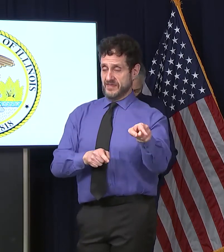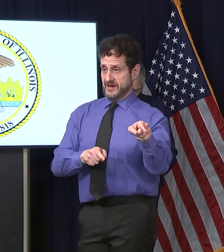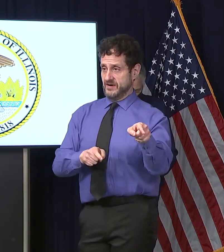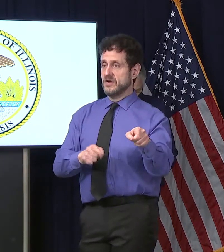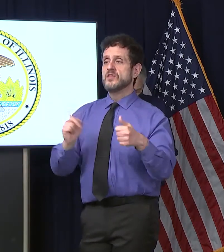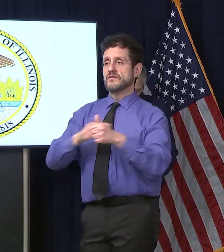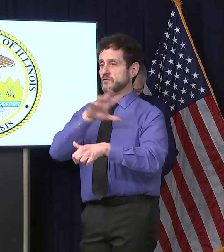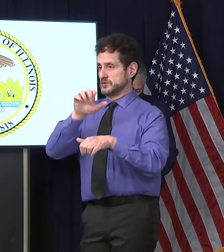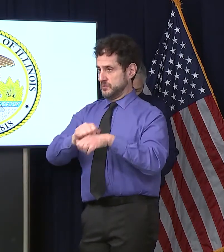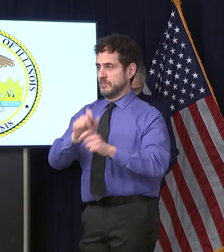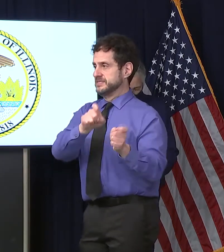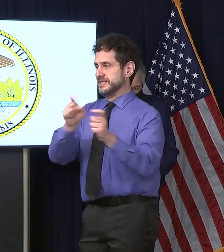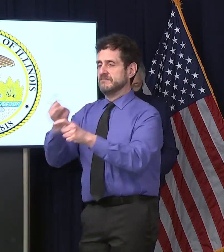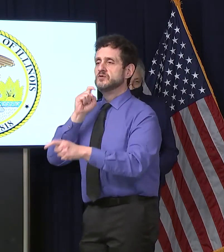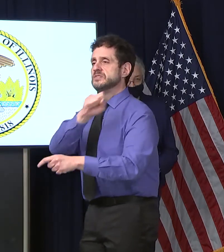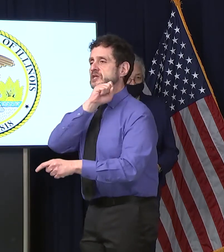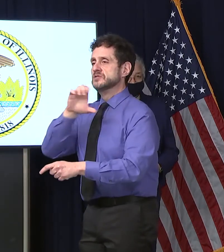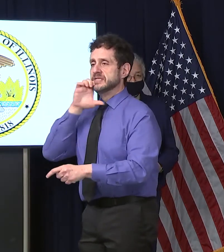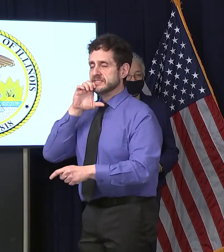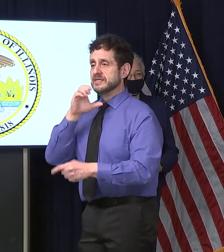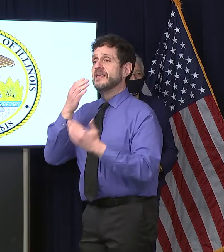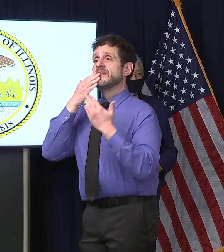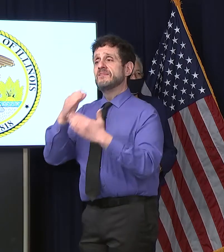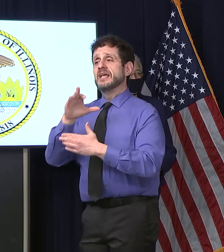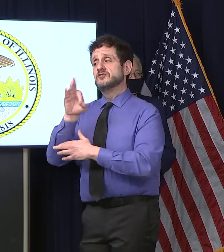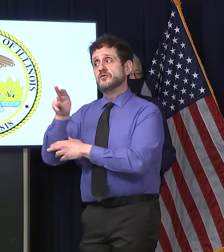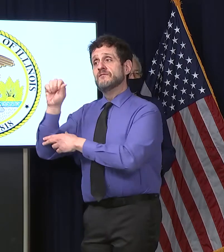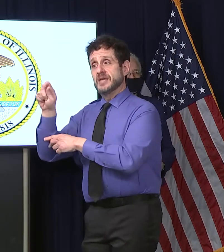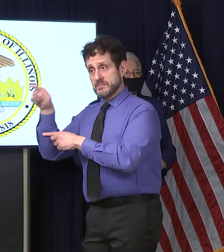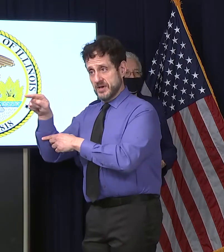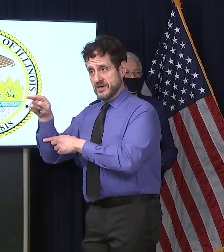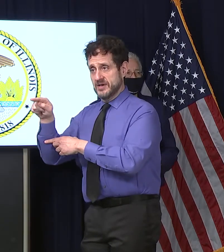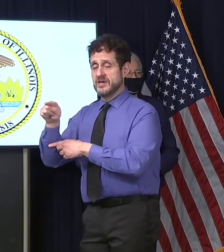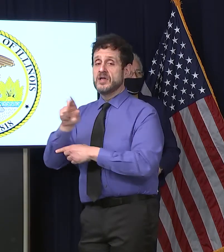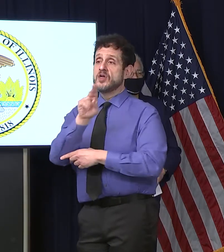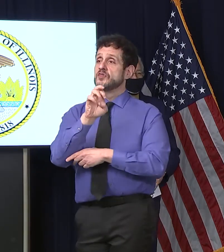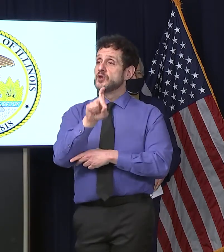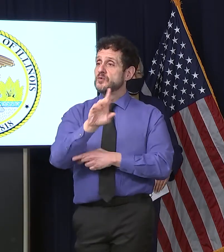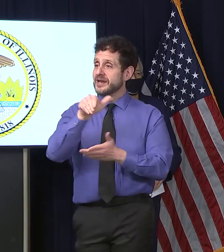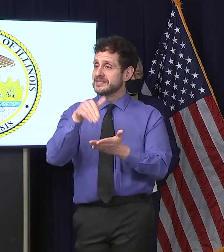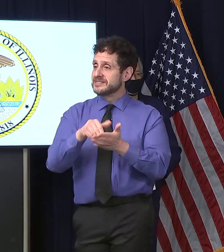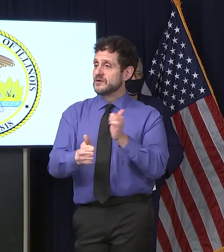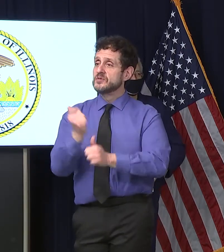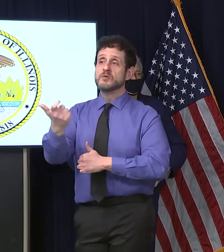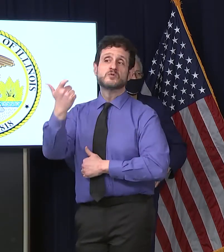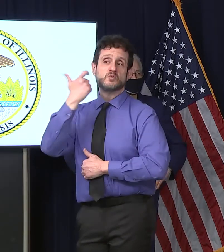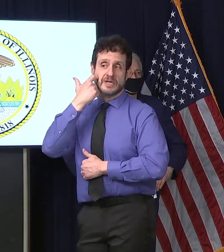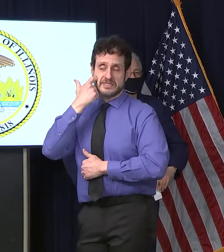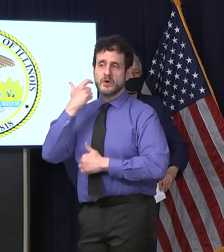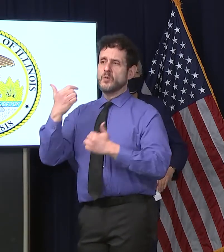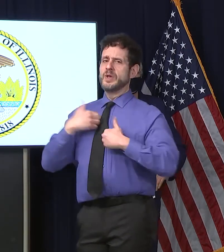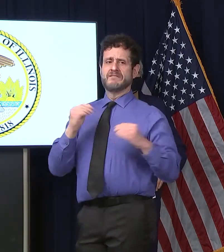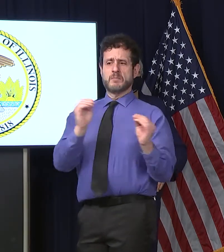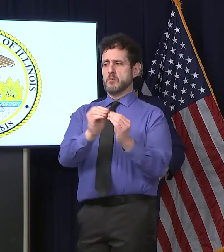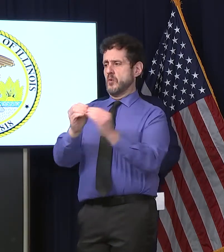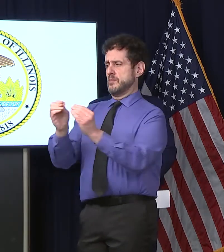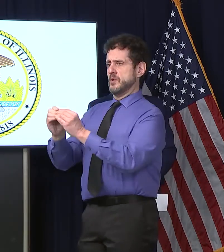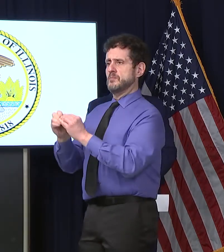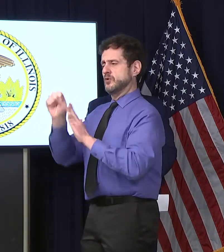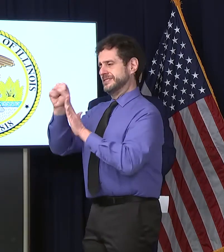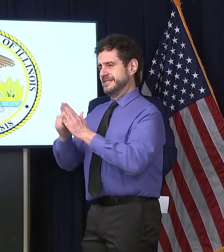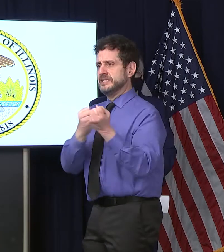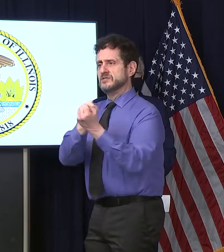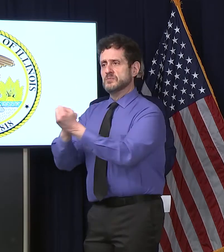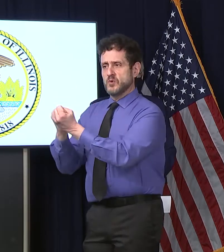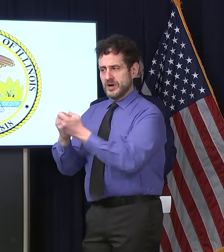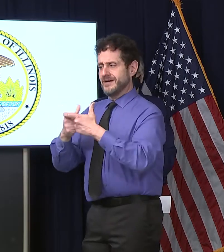appointments. Thanks to FEMA, the United Center is just our most recent among a growing number of state-supported